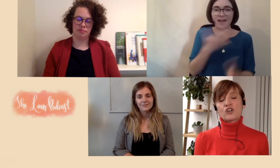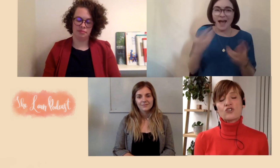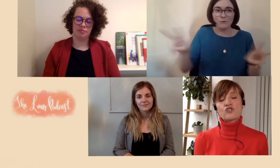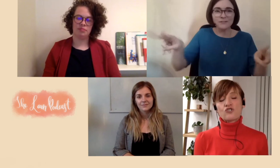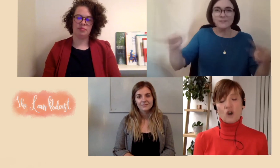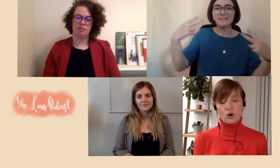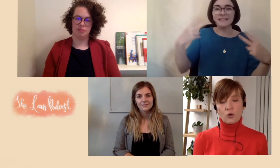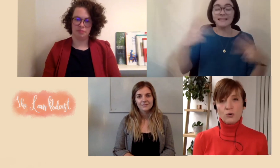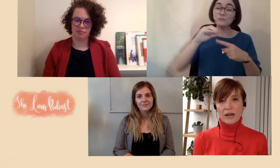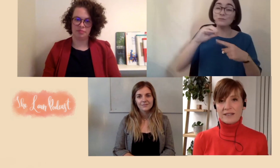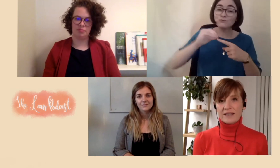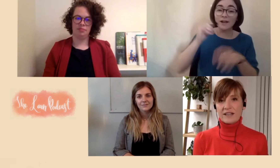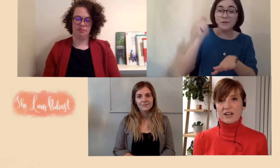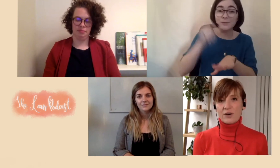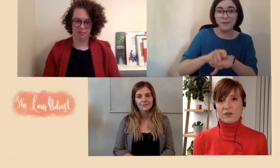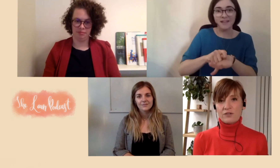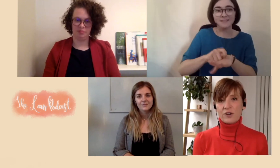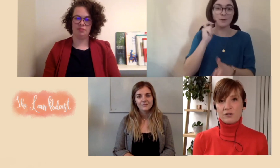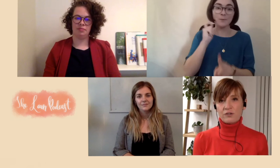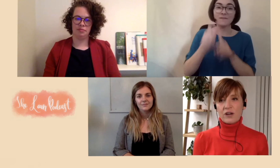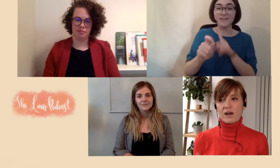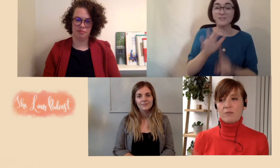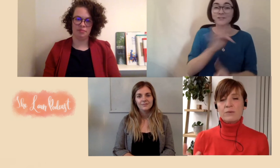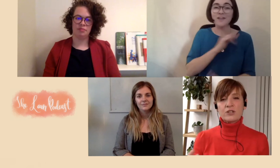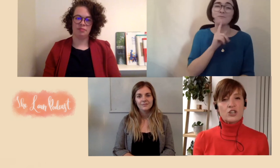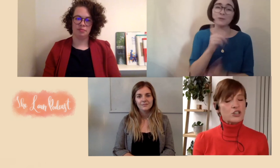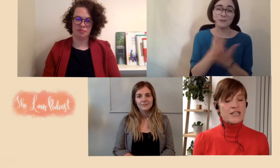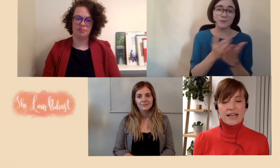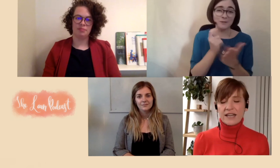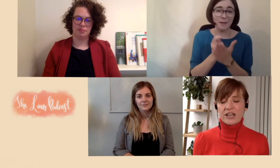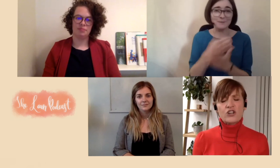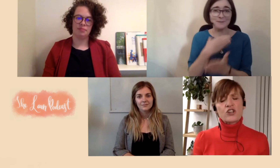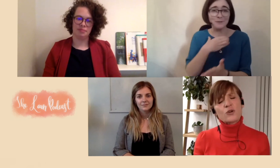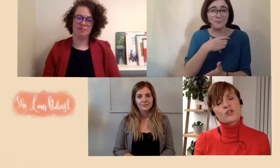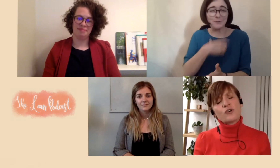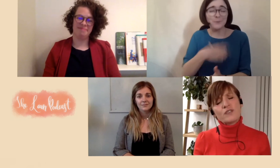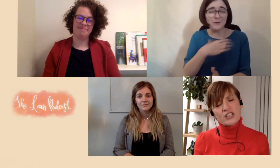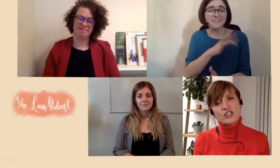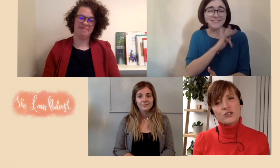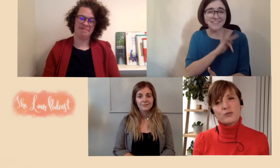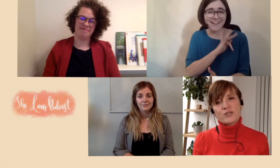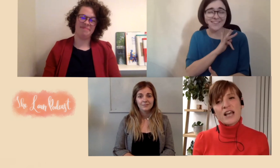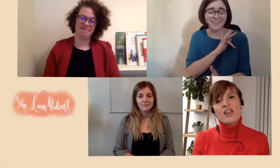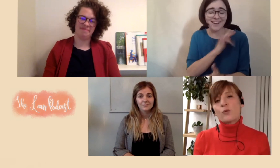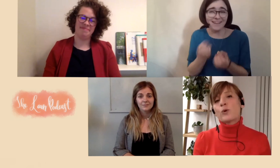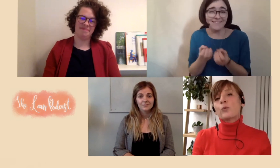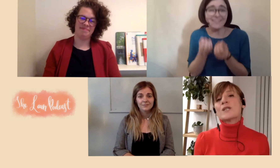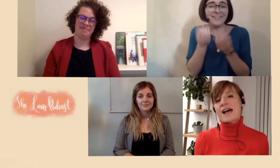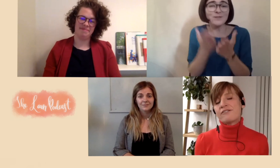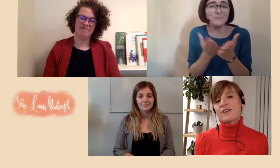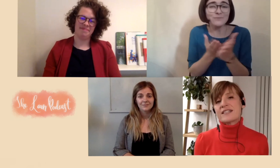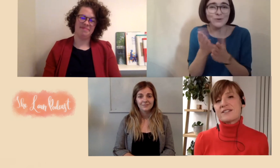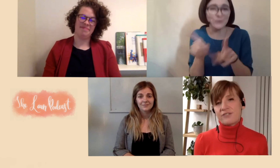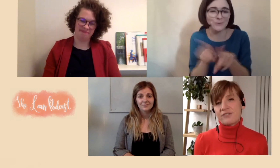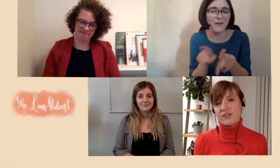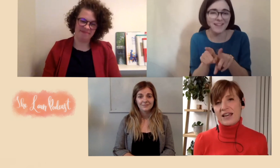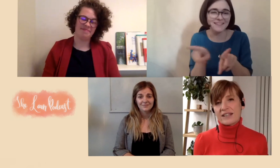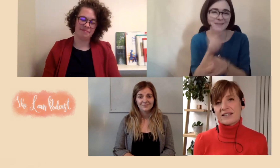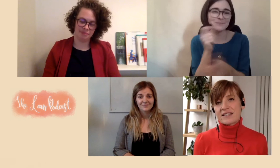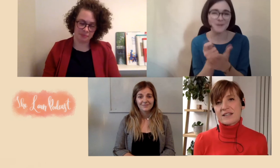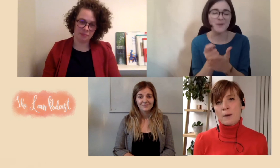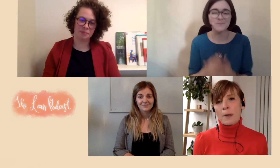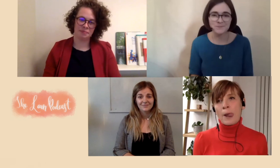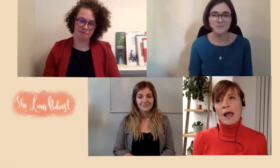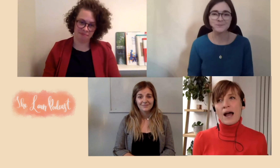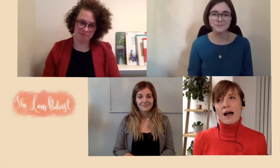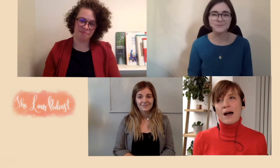human. Everybody's has had problems with technology, and I mean, other people in the meeting, it happens all the time. And I